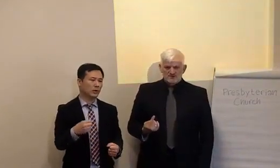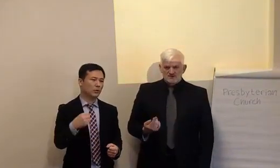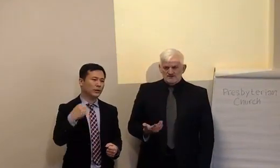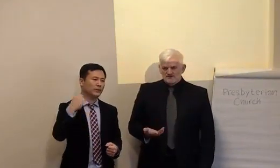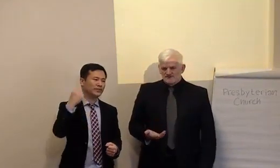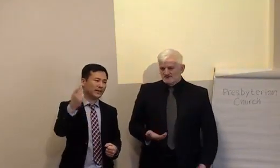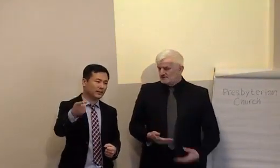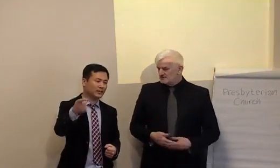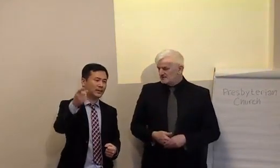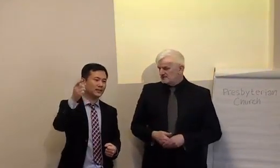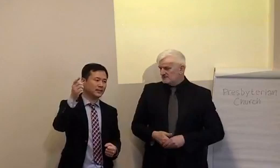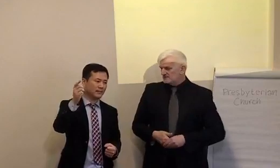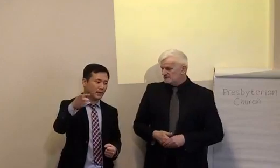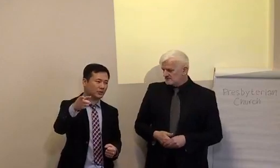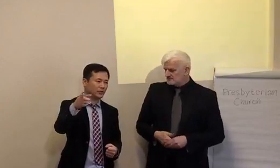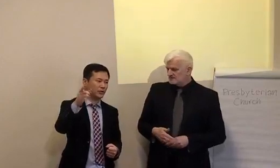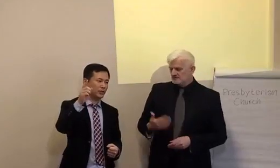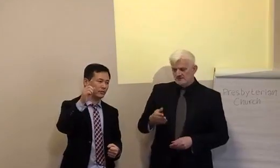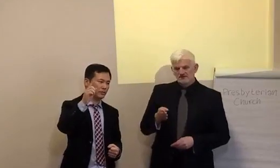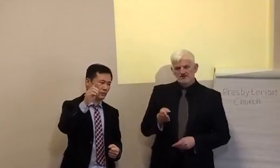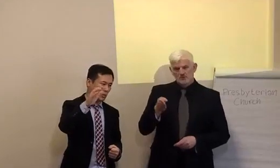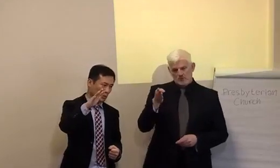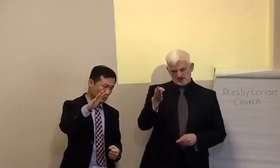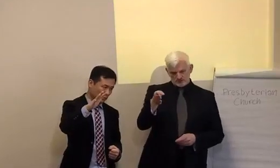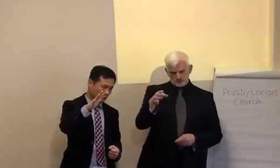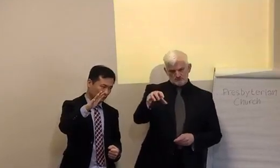So we settled in Namyangju near to Seoul.